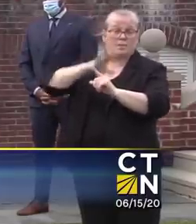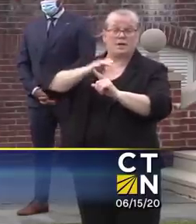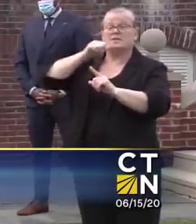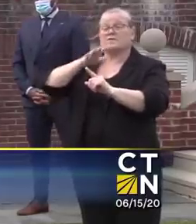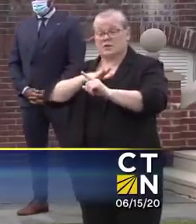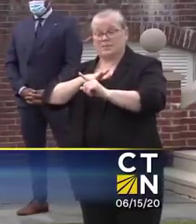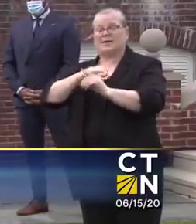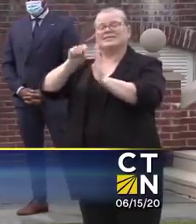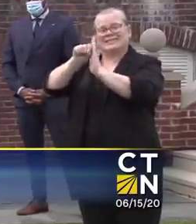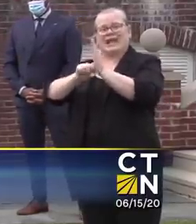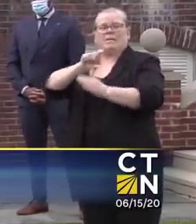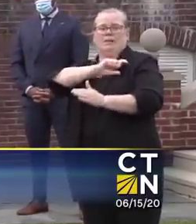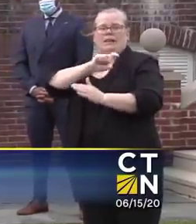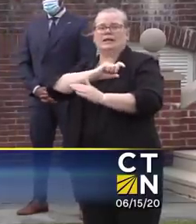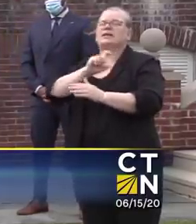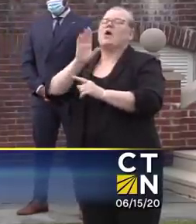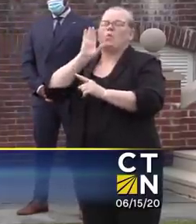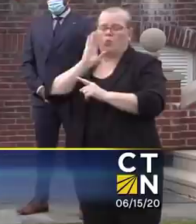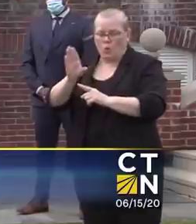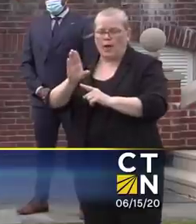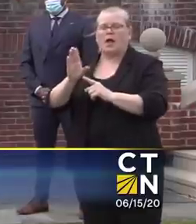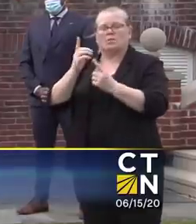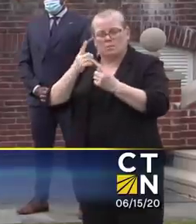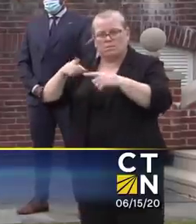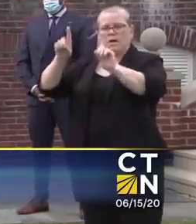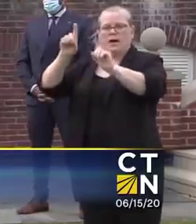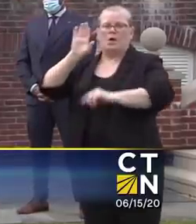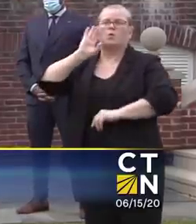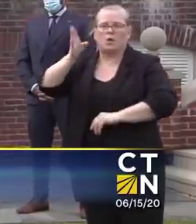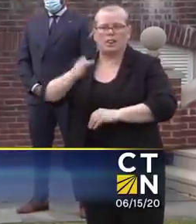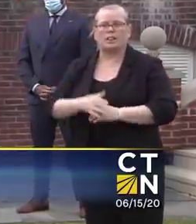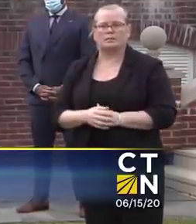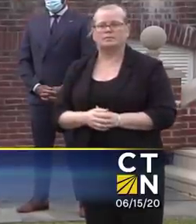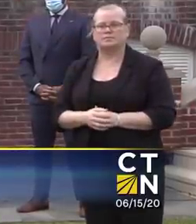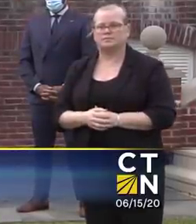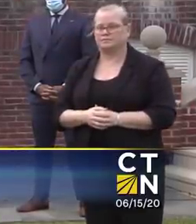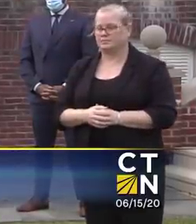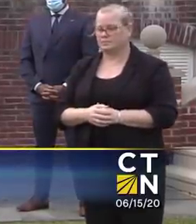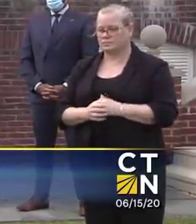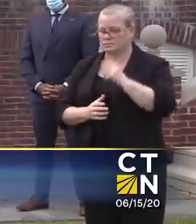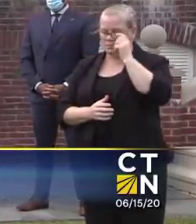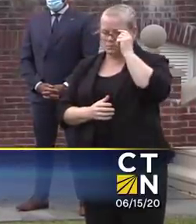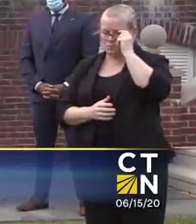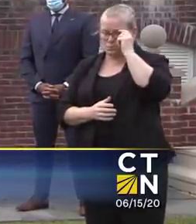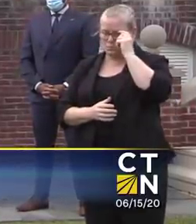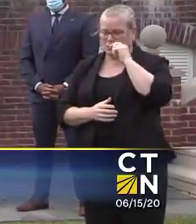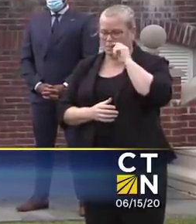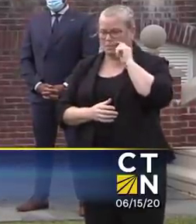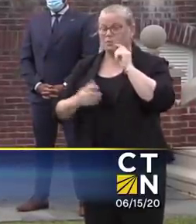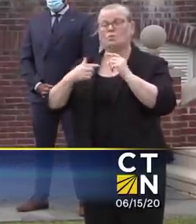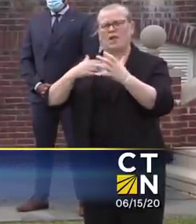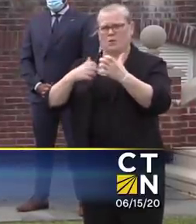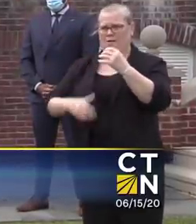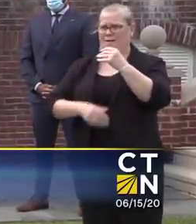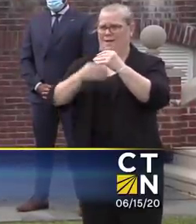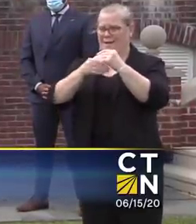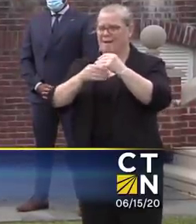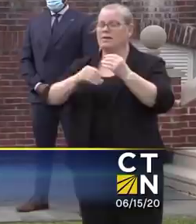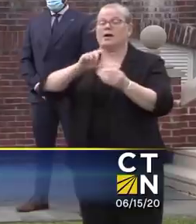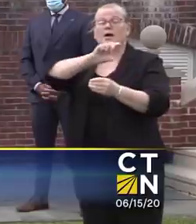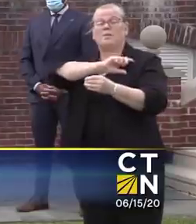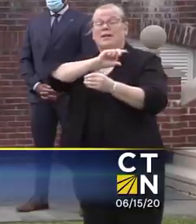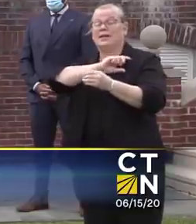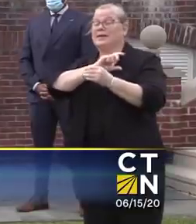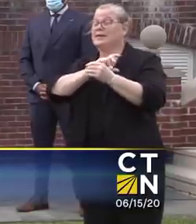I would add, when we begin talking about the police review boards, making sure independent police review